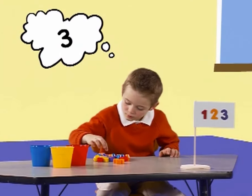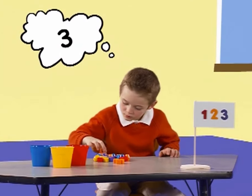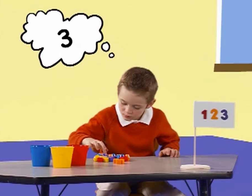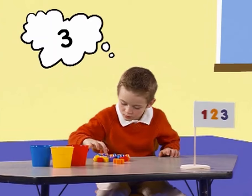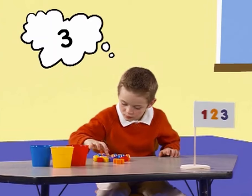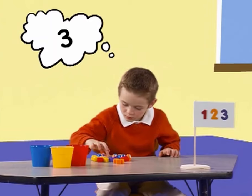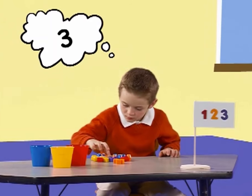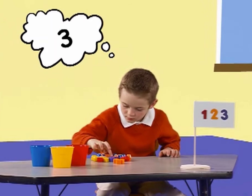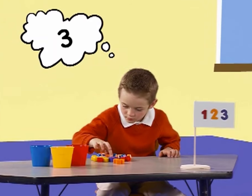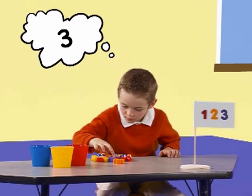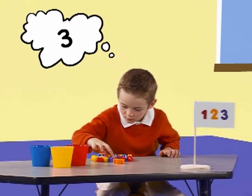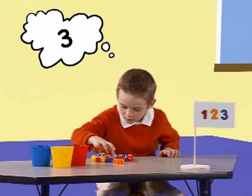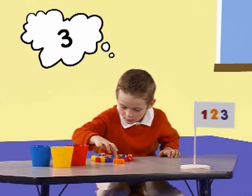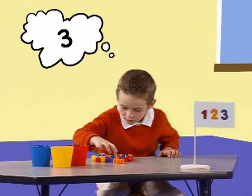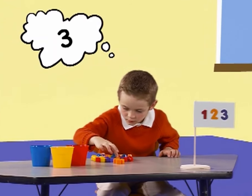Number center.